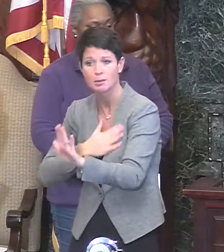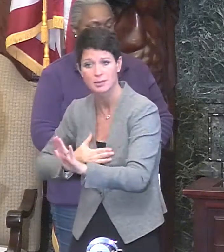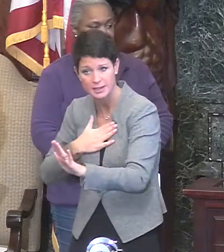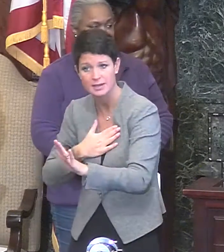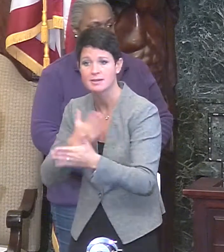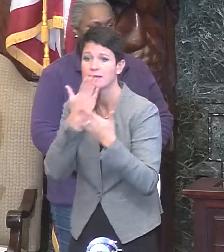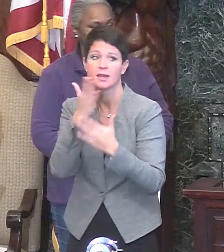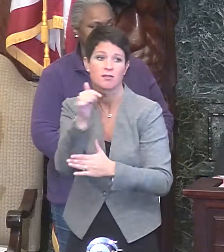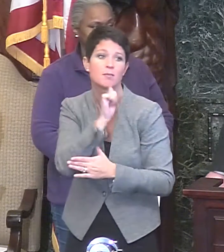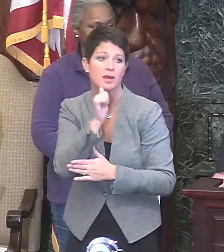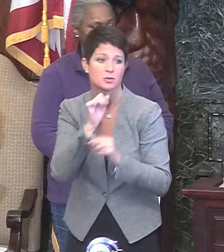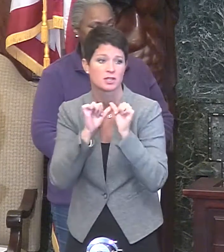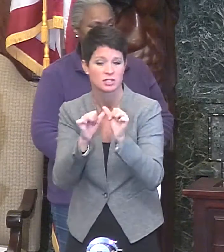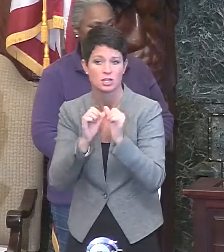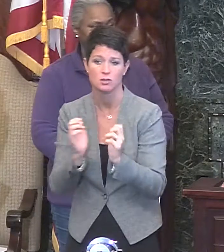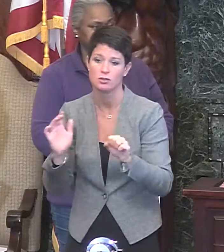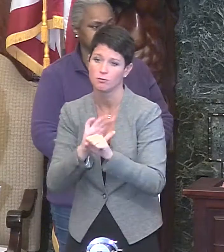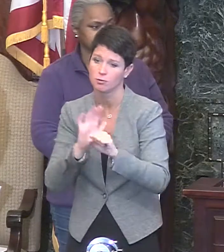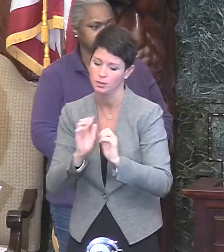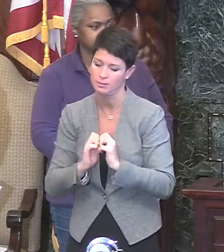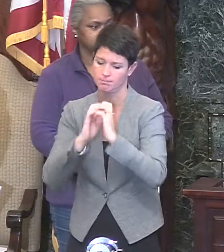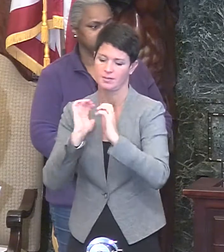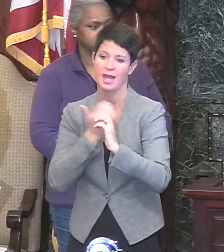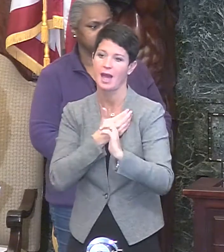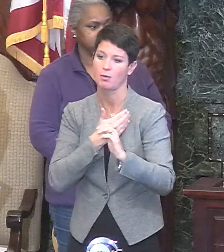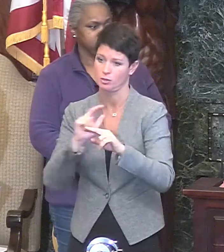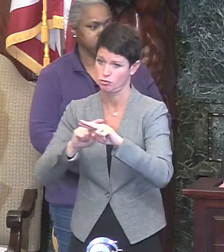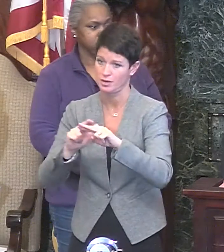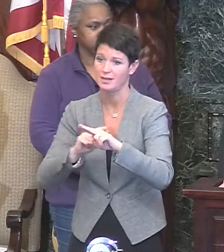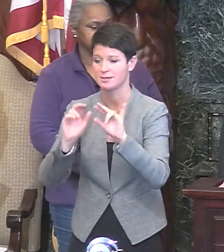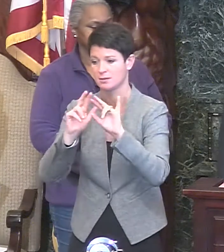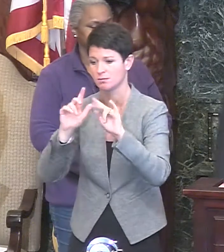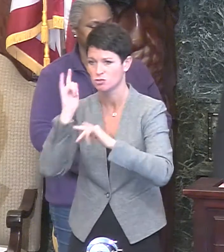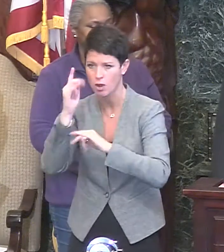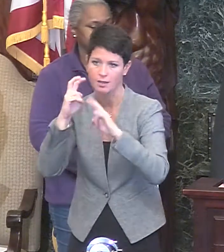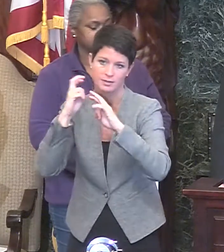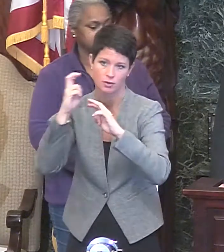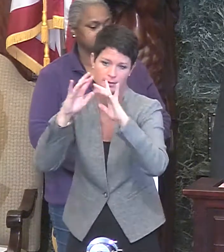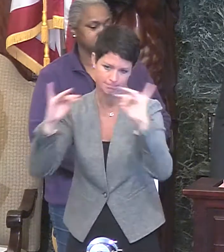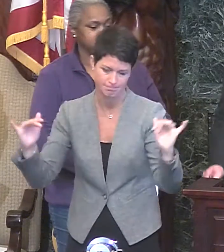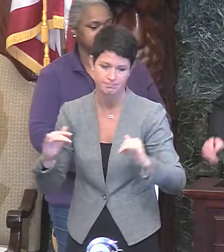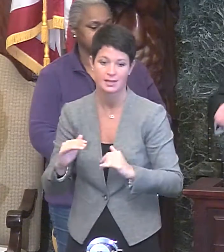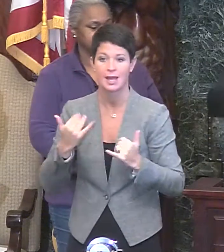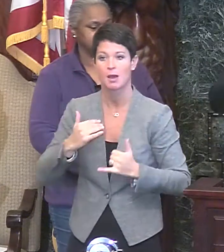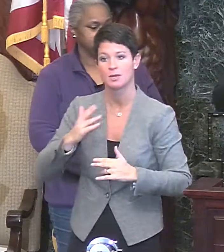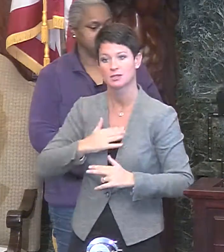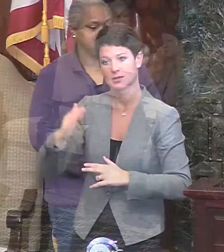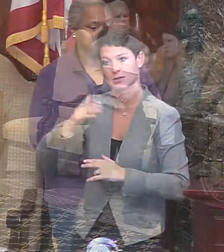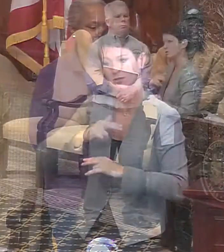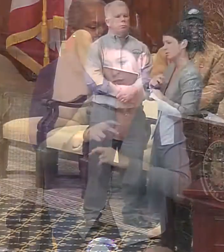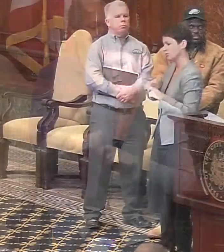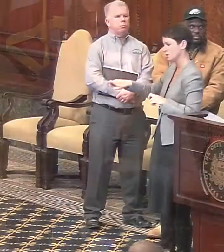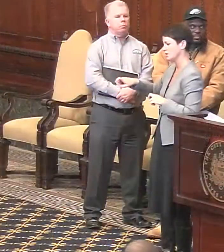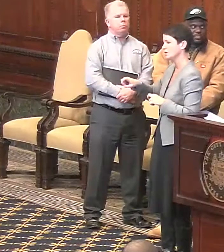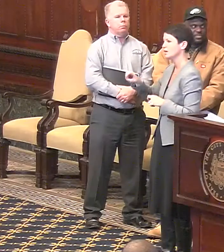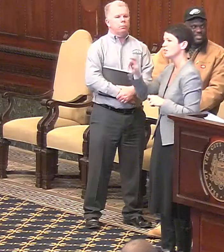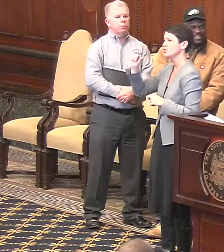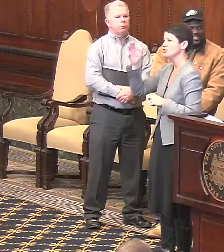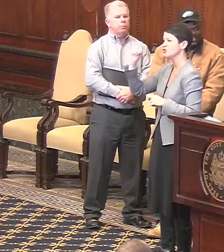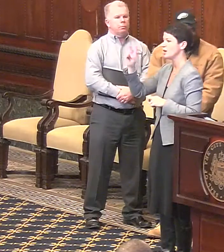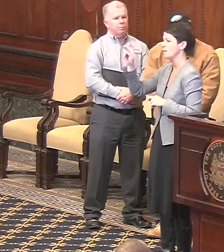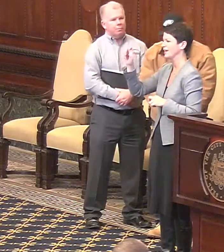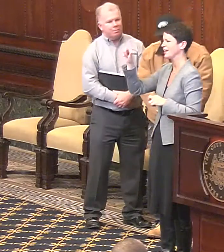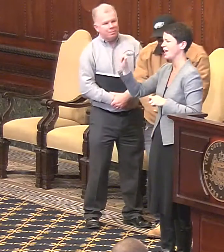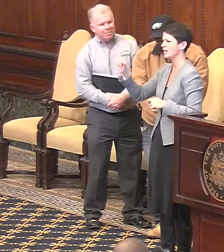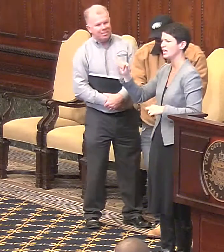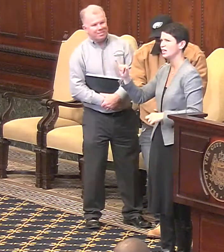as we keep working to fully restore our network. At this time, it's my pleasure to introduce the Mayor, Jim Kenney.